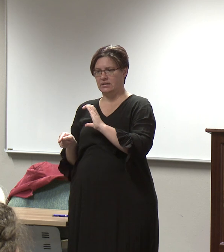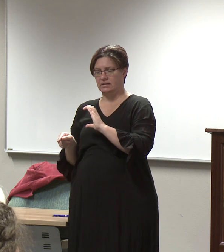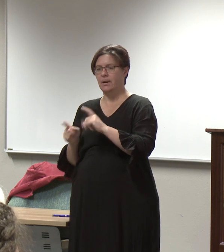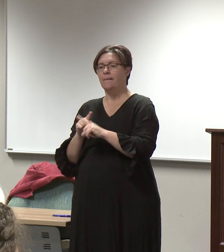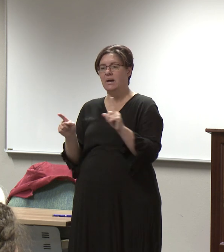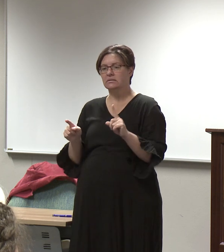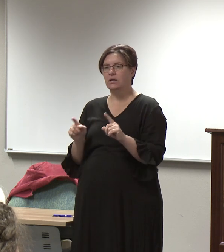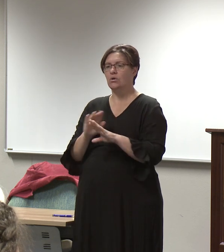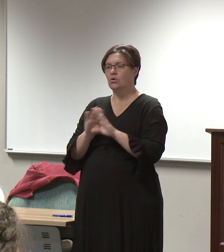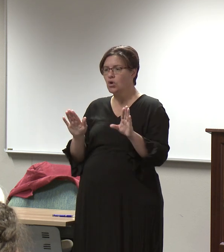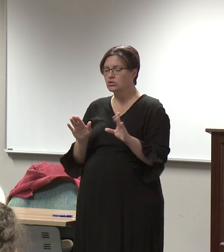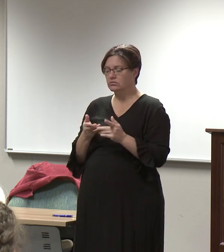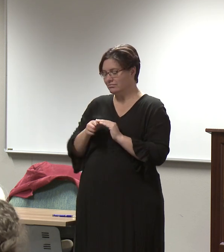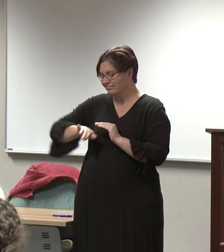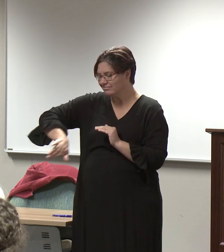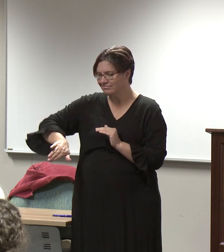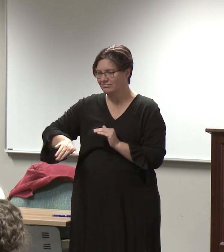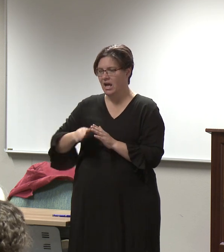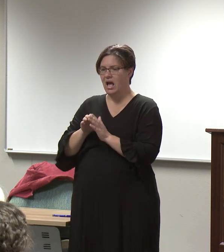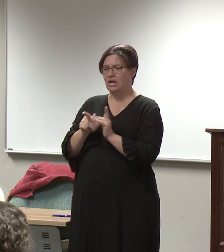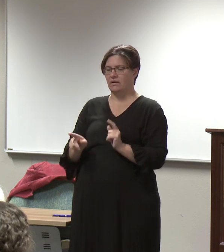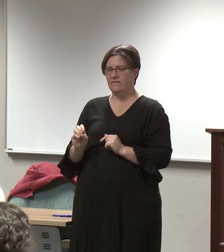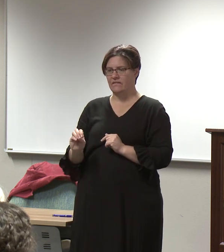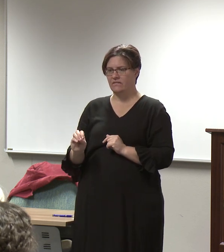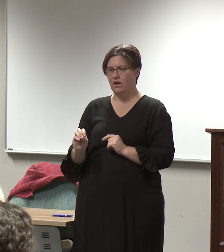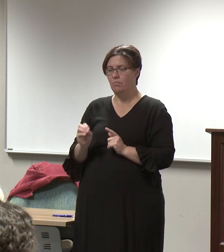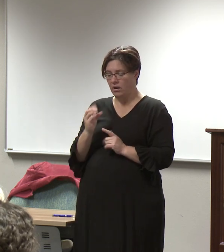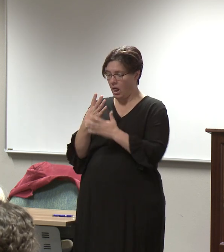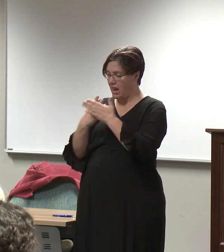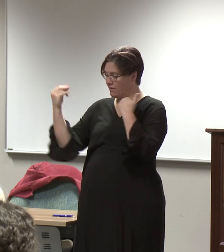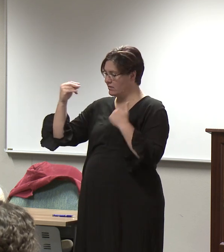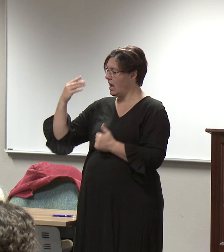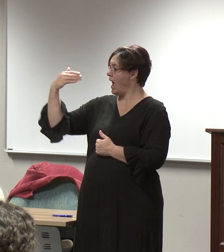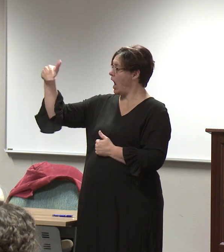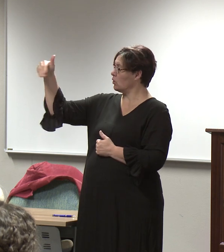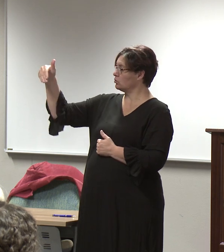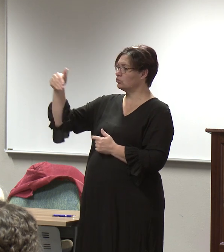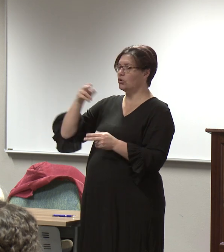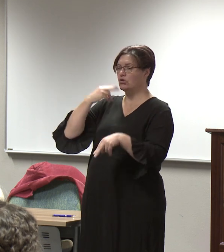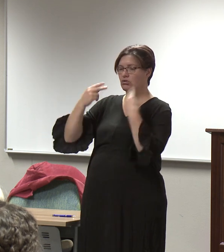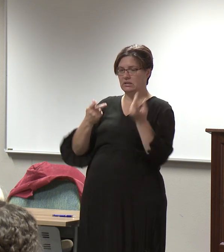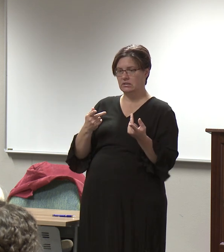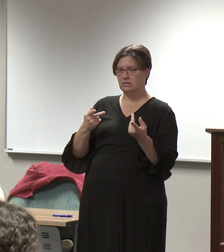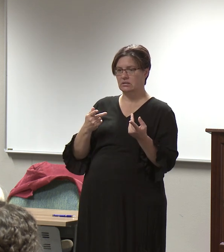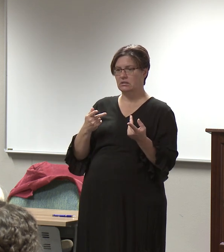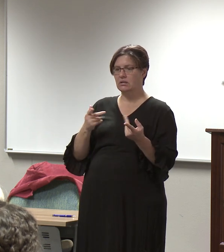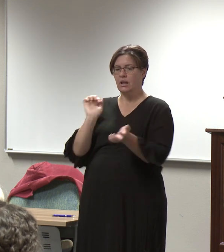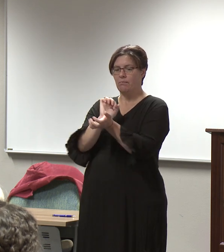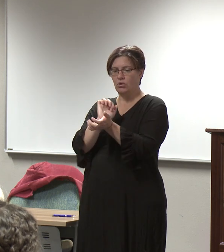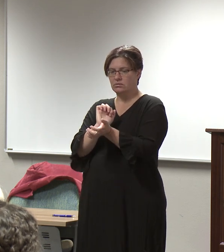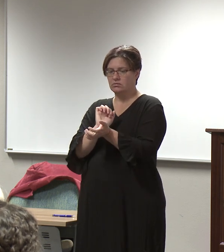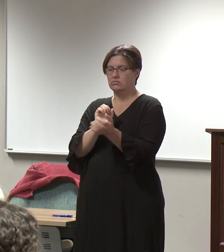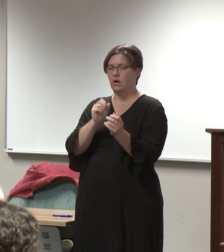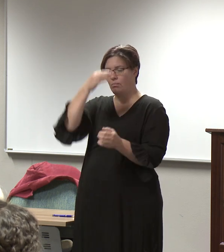call non-abyssal exclusion. And when this guy leaves the restaurant, goes out, maybe taken over by the police, maybe harassed